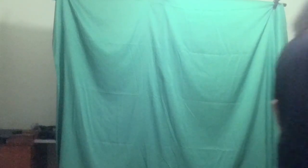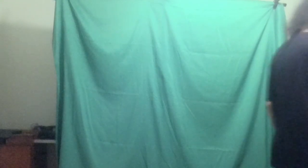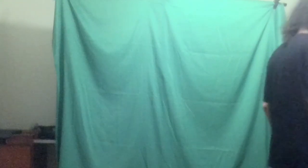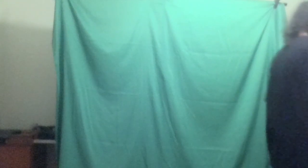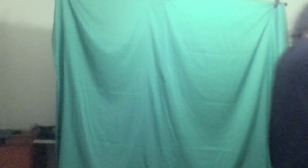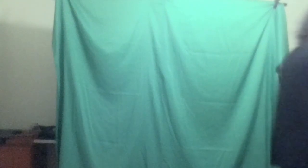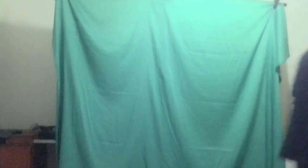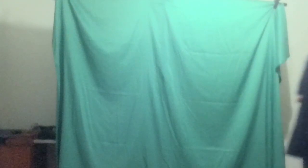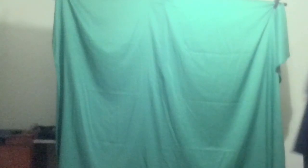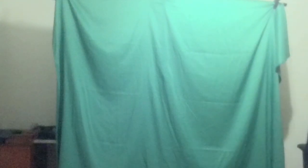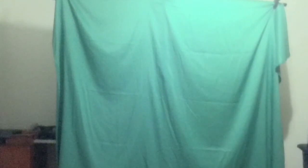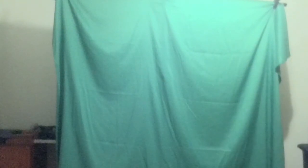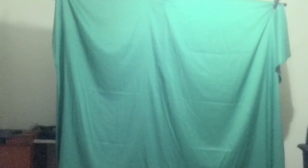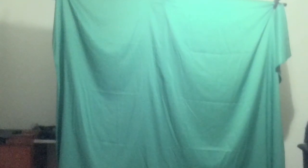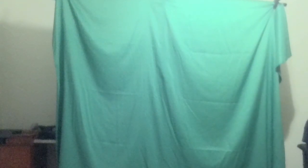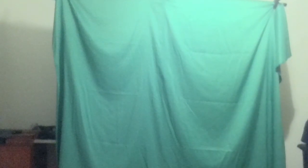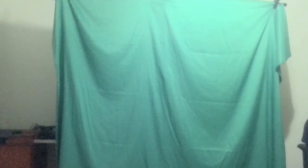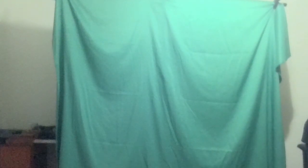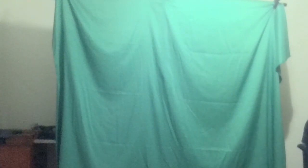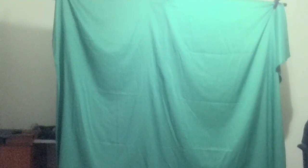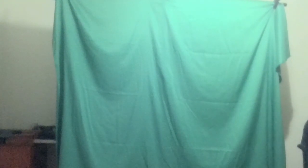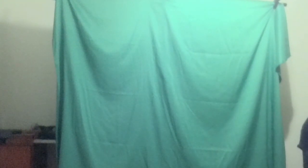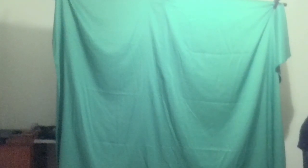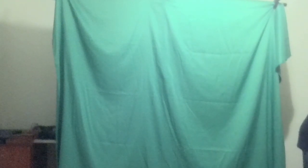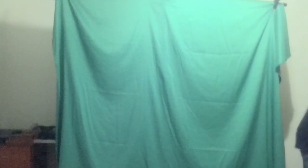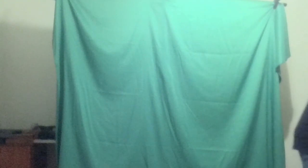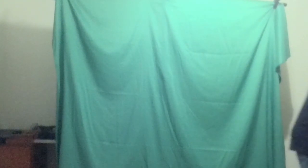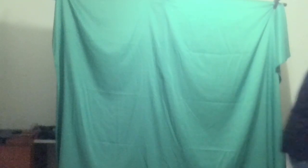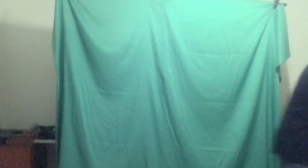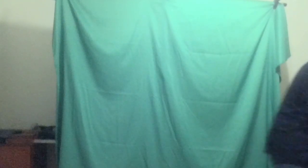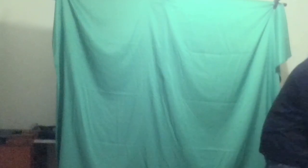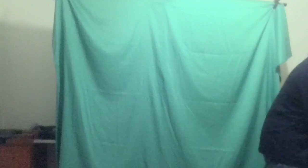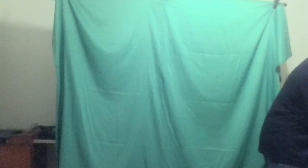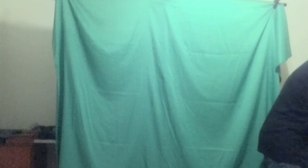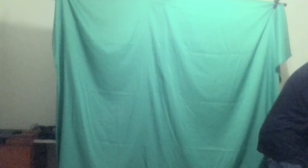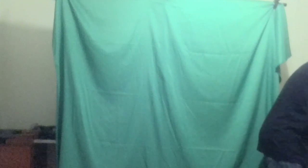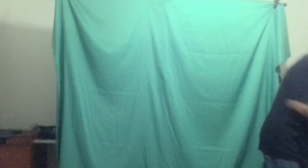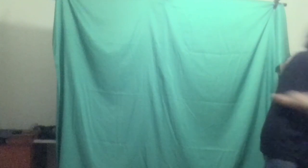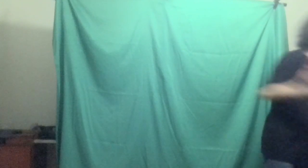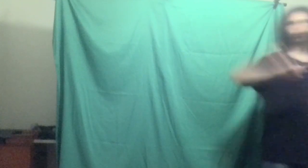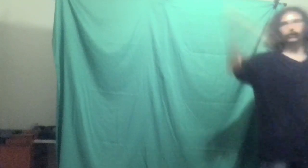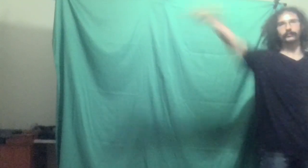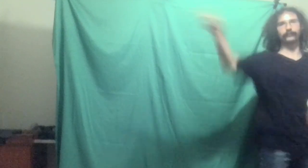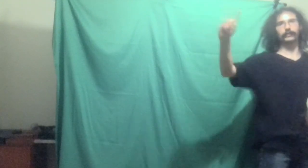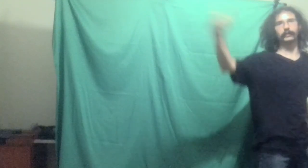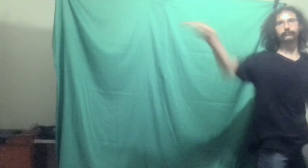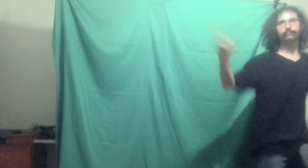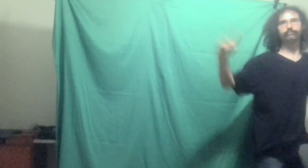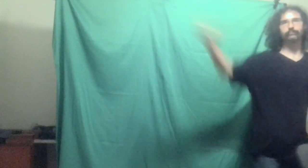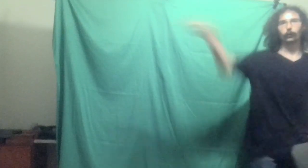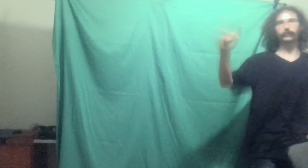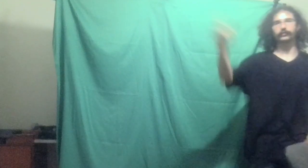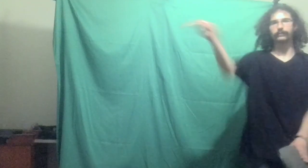Why is the door blocking? The door's locked. Hold on, watch that video. Watch that video.